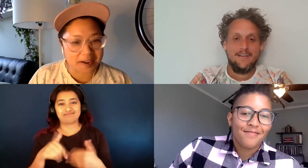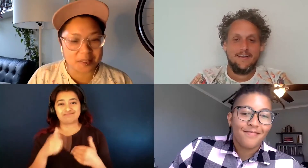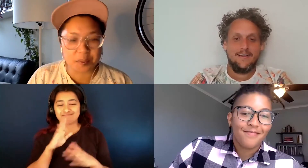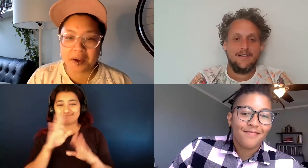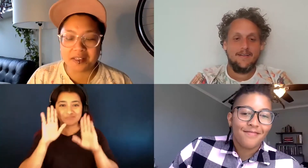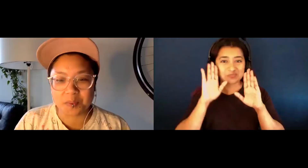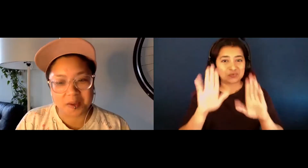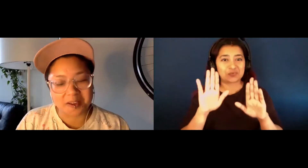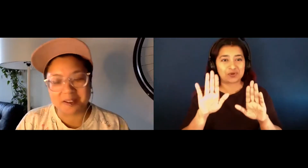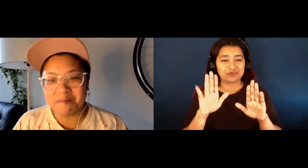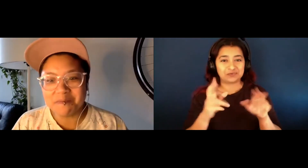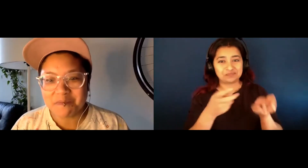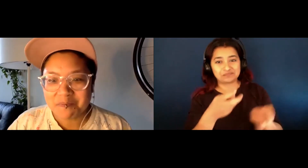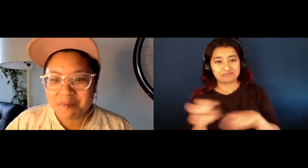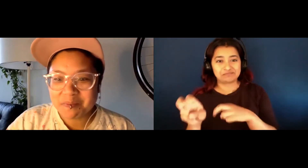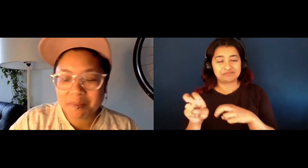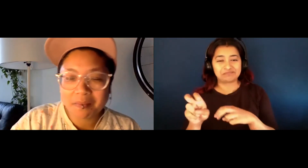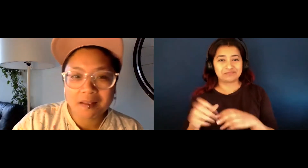segue. Praise, praise be.